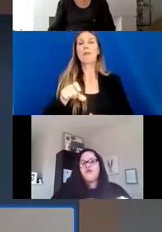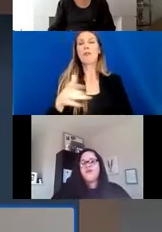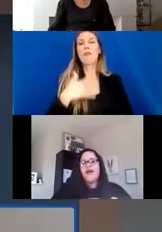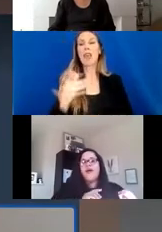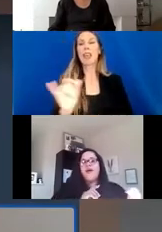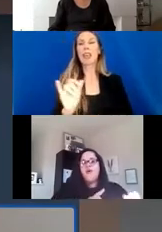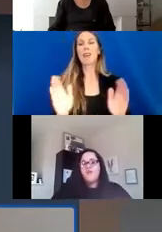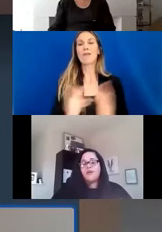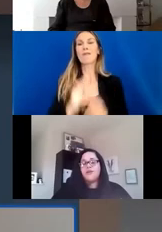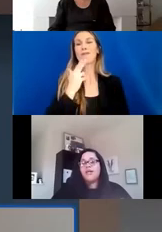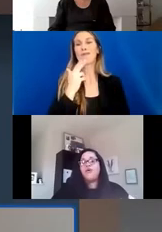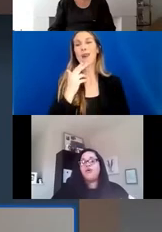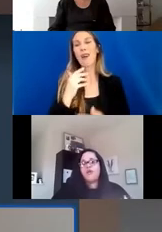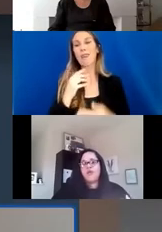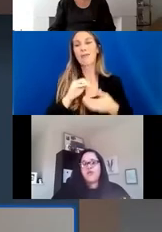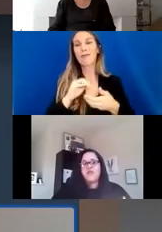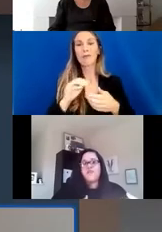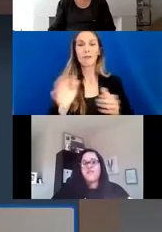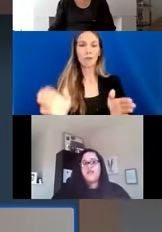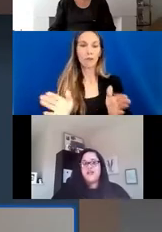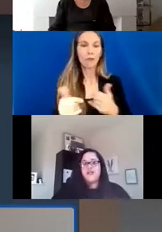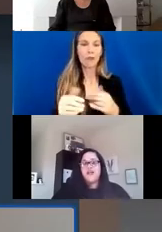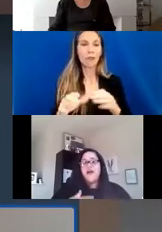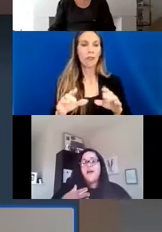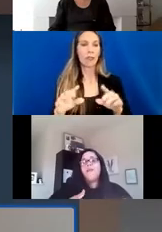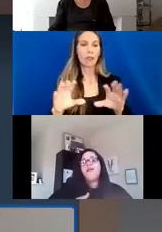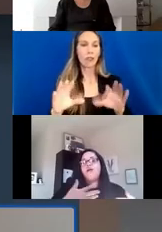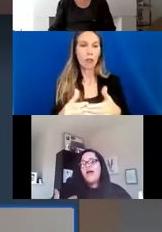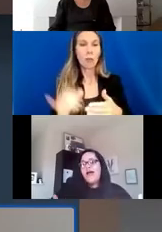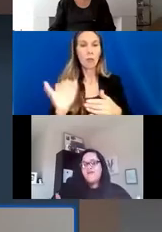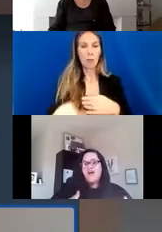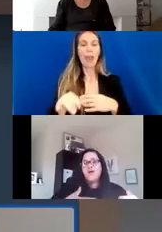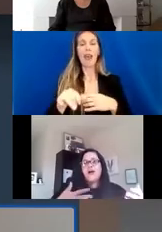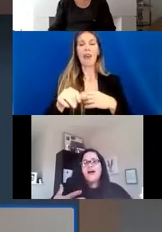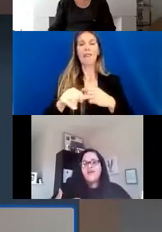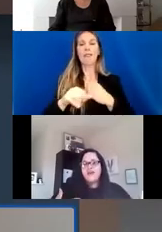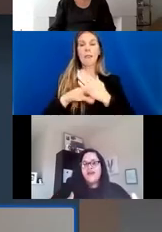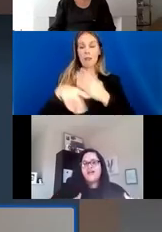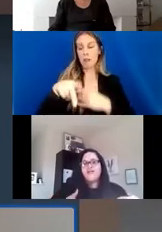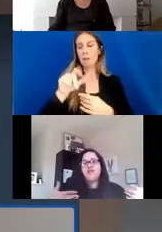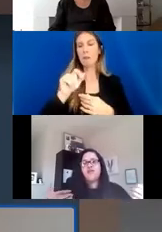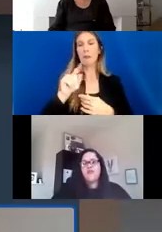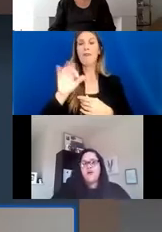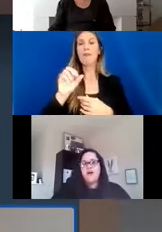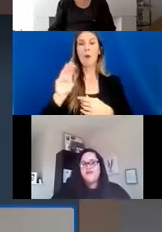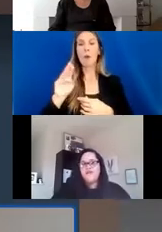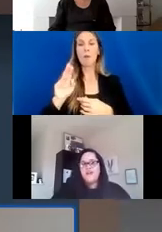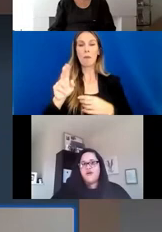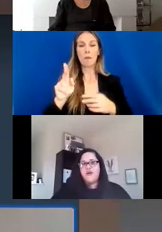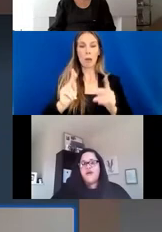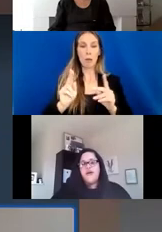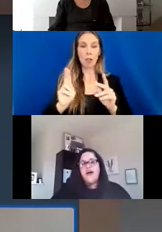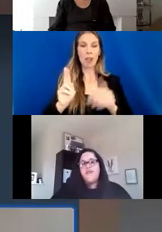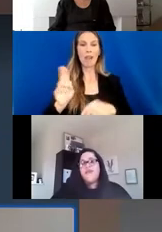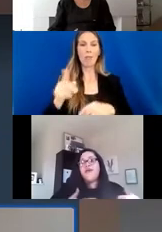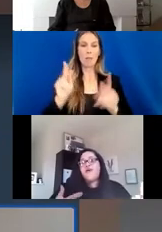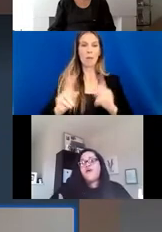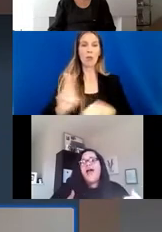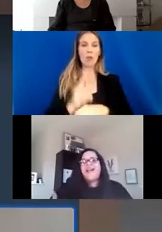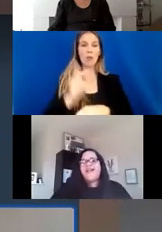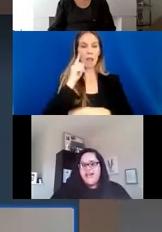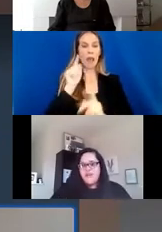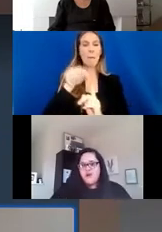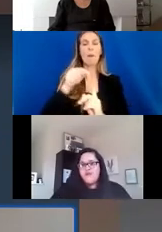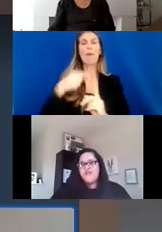the platform that roundtables will use specifically, but you'll have a graphic that gives you more of the feel that